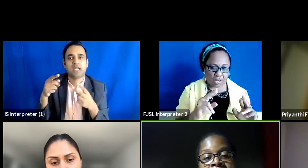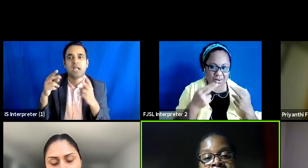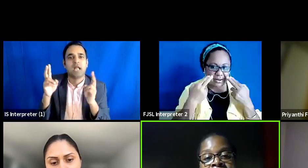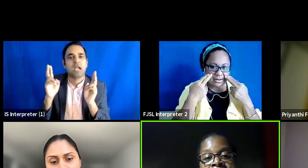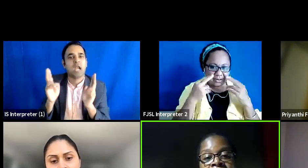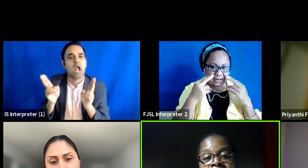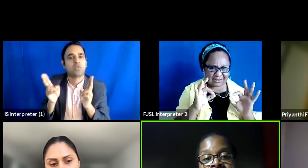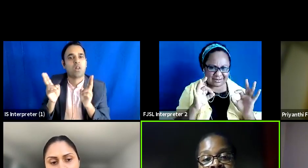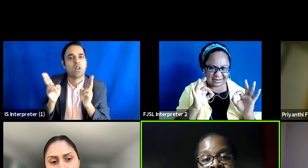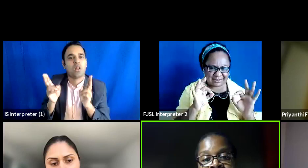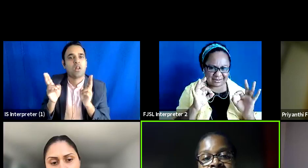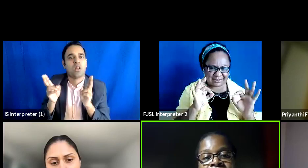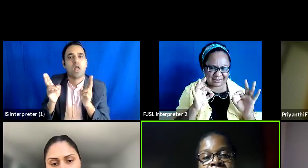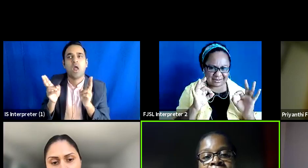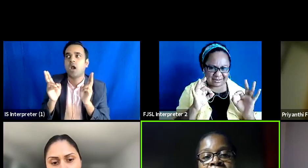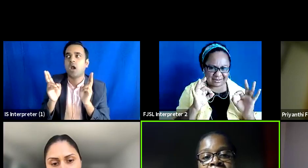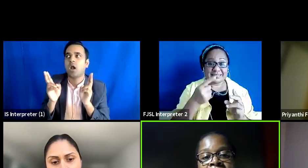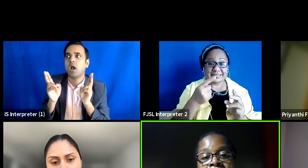production.